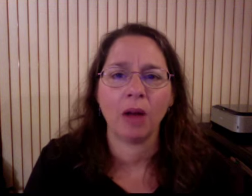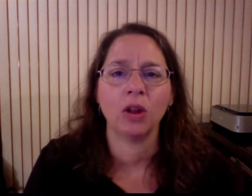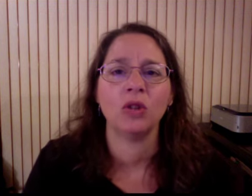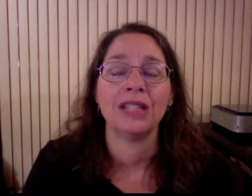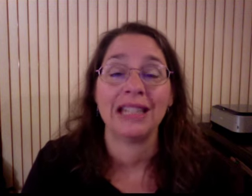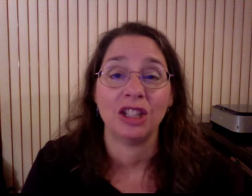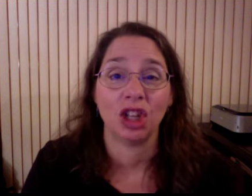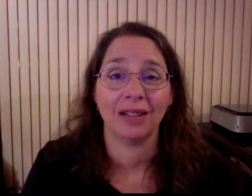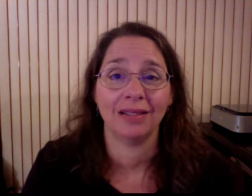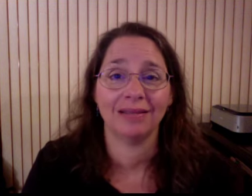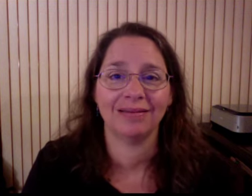Paulo's teaching.